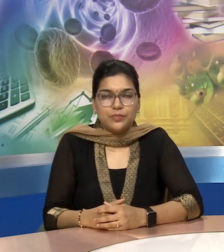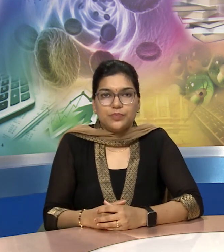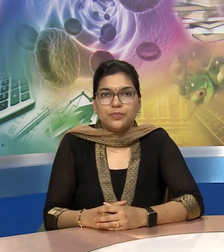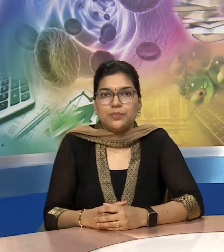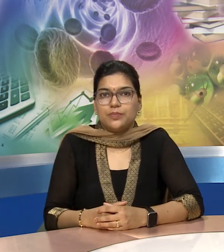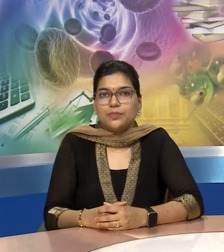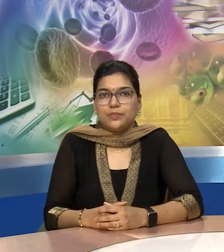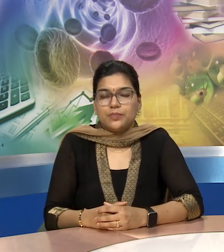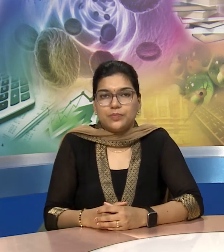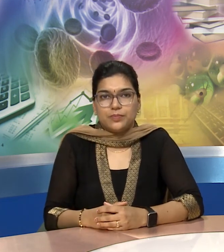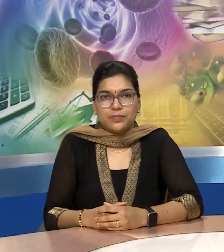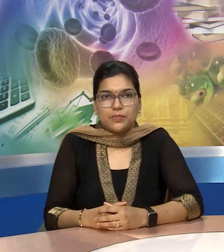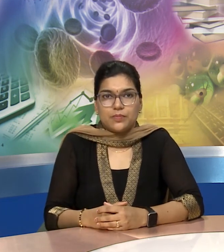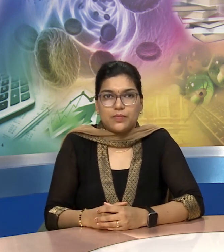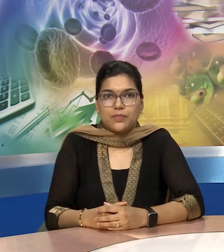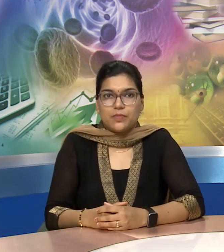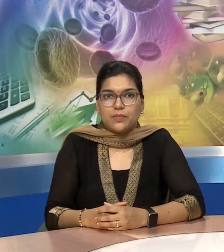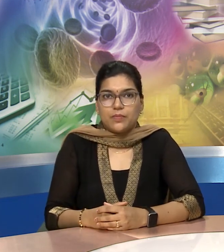for keeping and use of a collection of books.